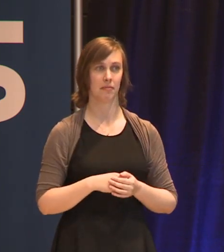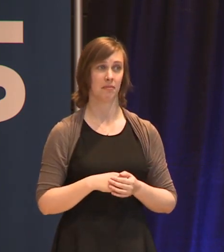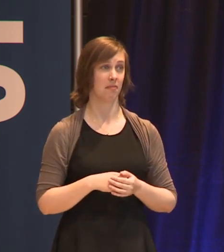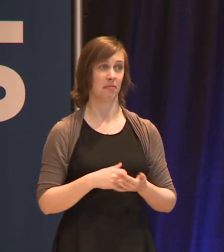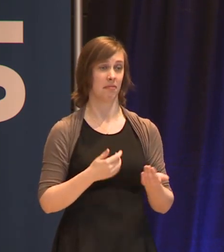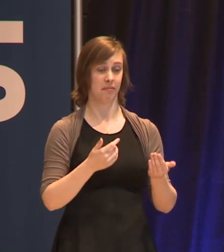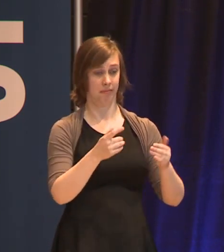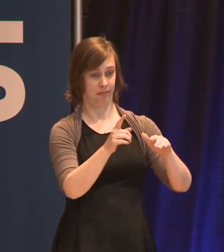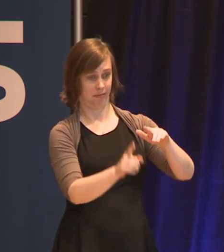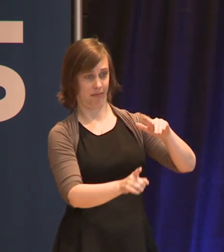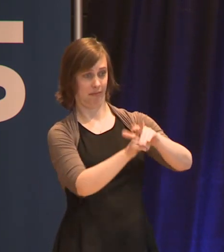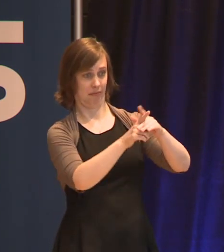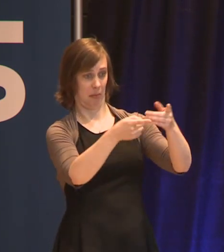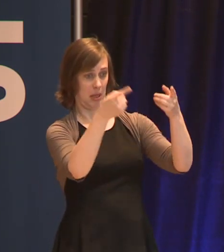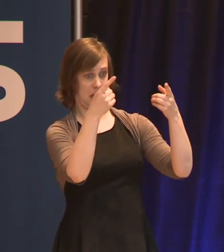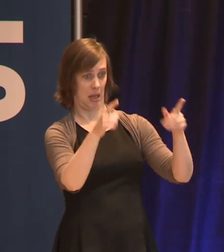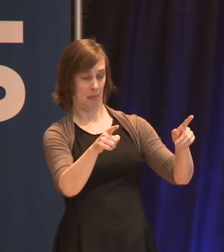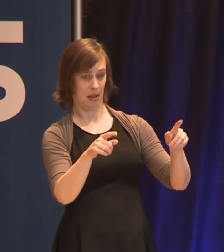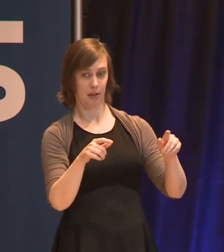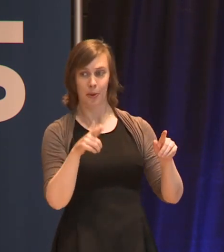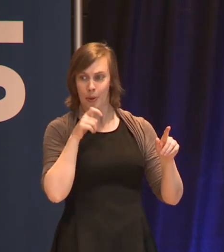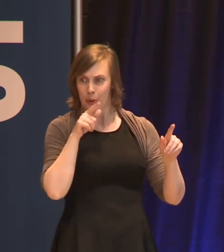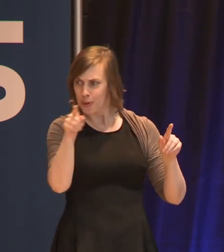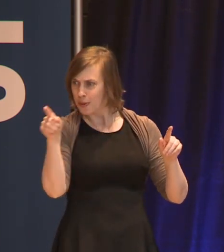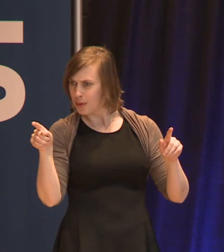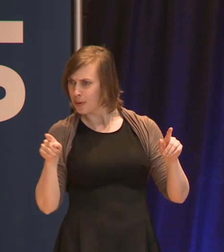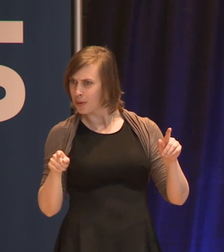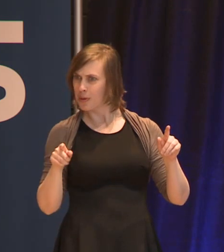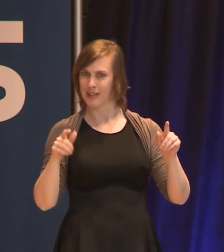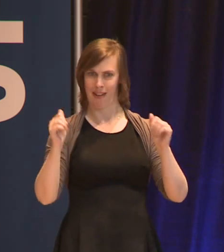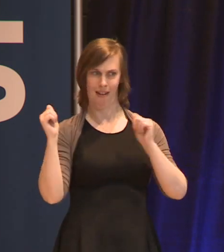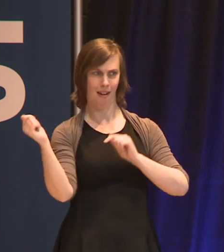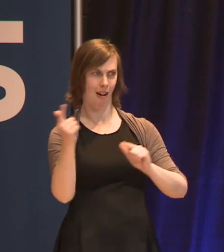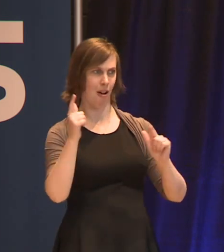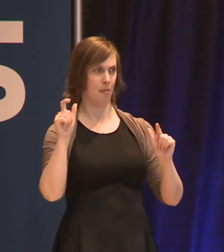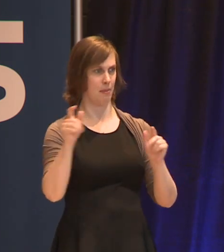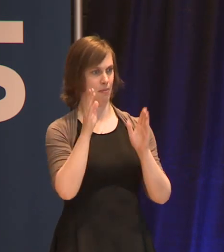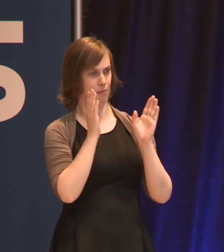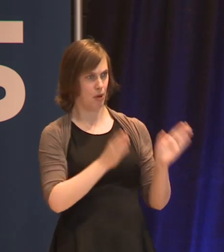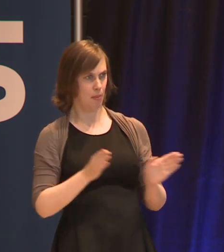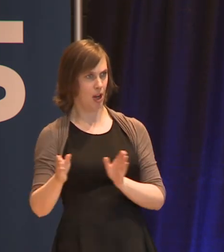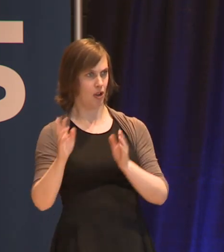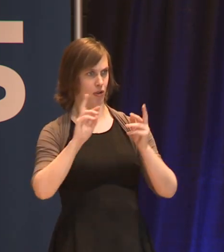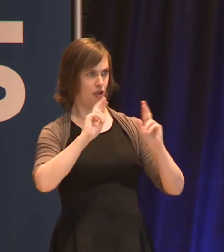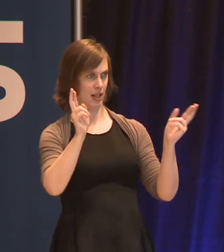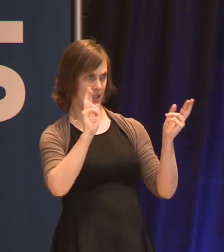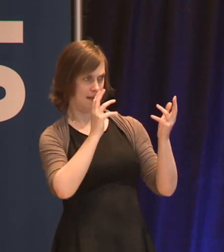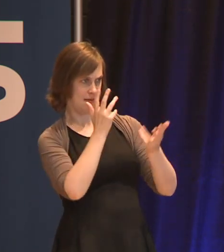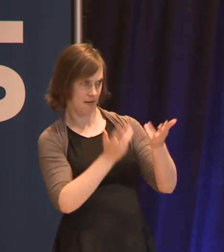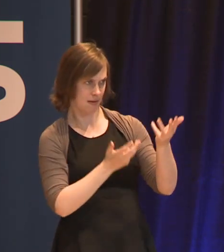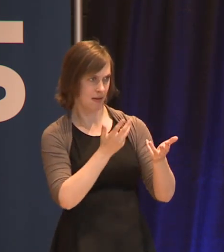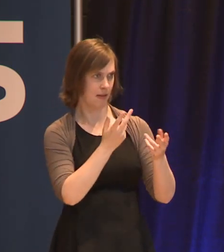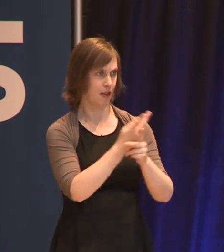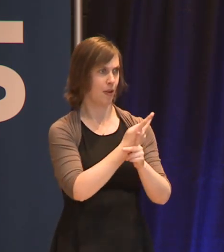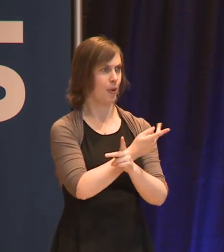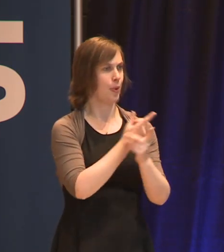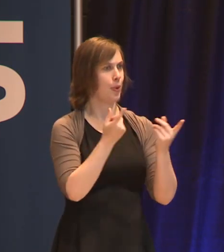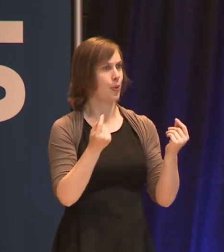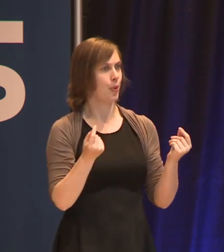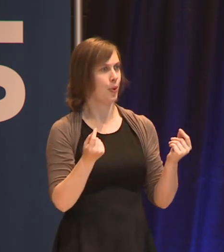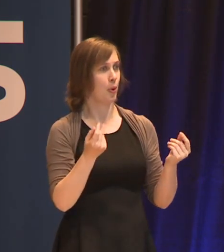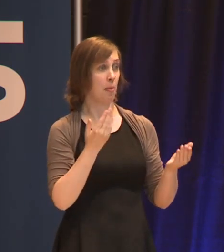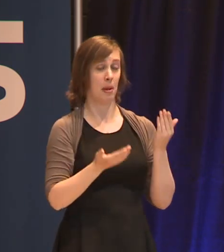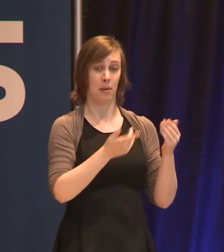to solve a problem at work, to pursue an entrepreneurial opportunity, or to simply provide a helping hand to someone